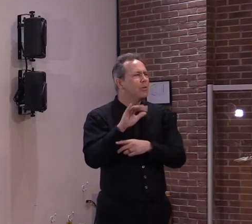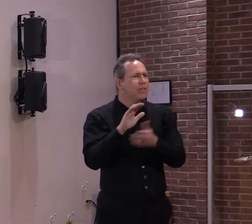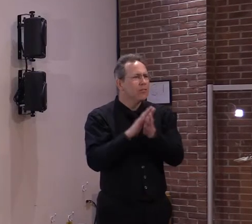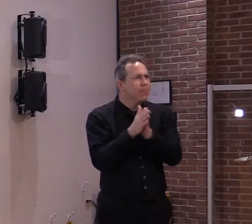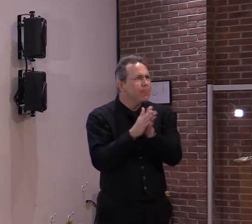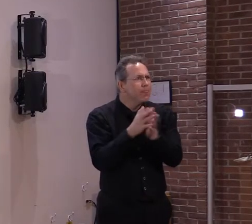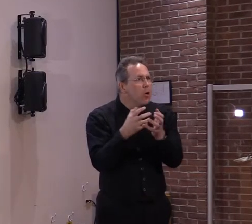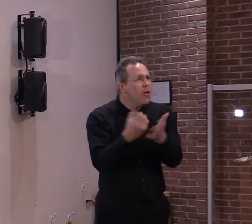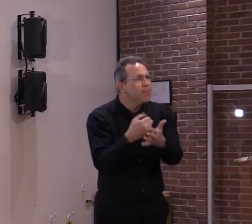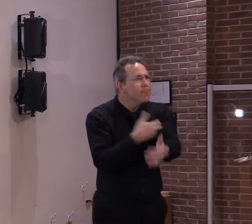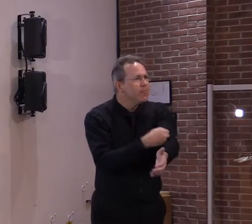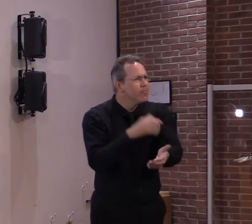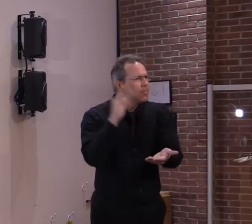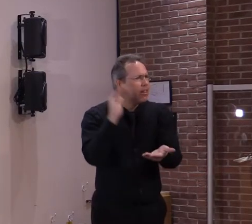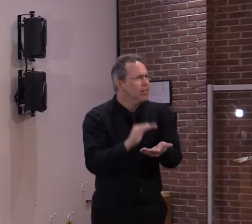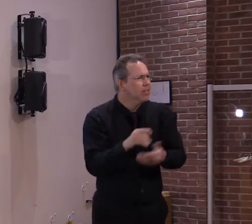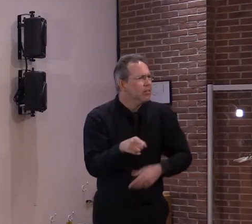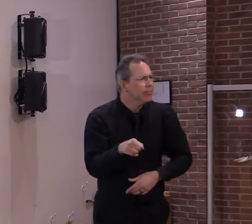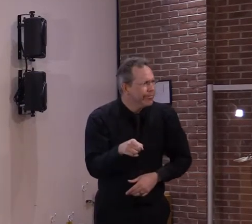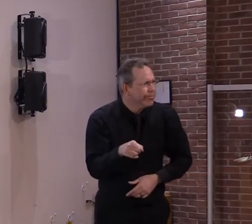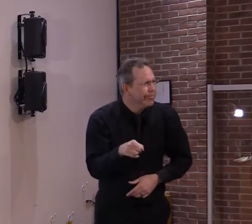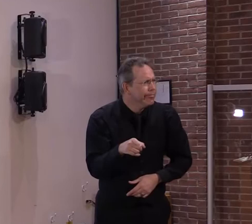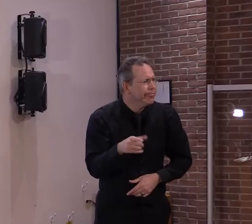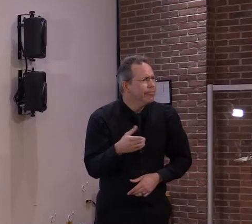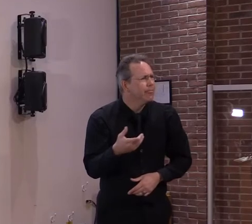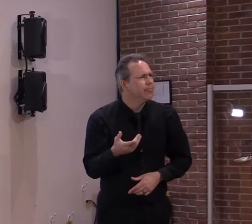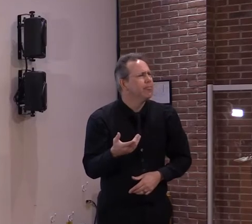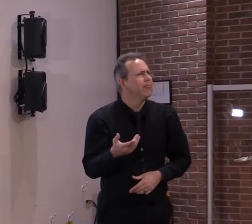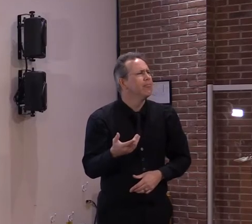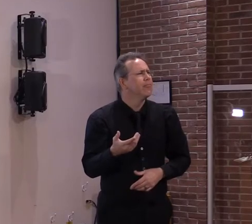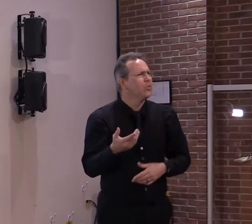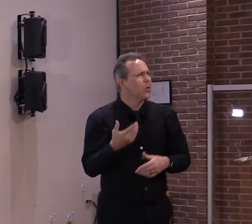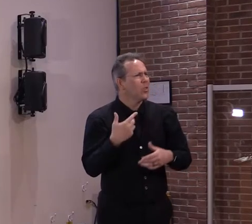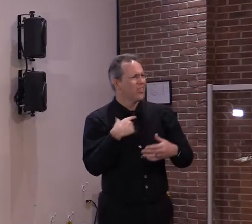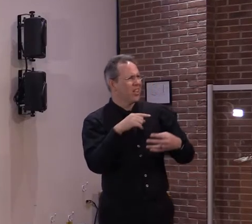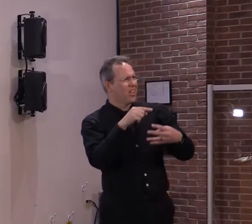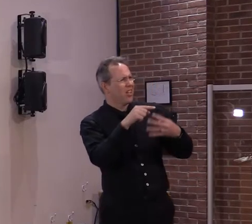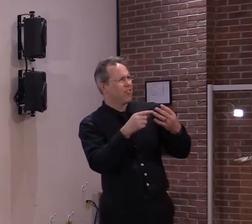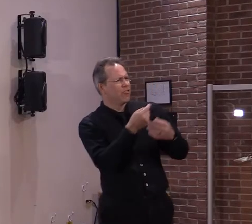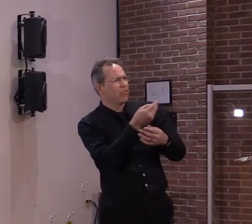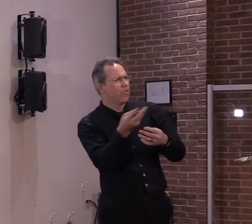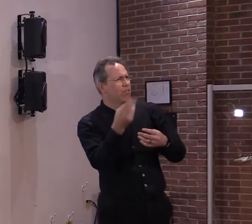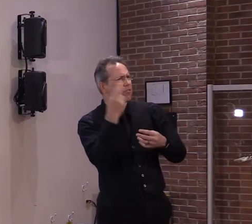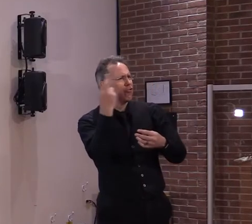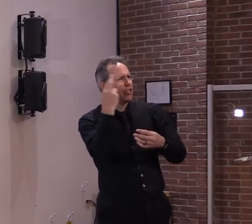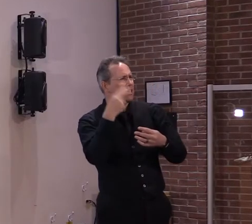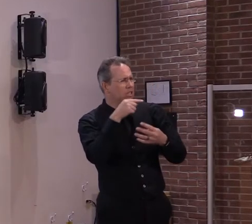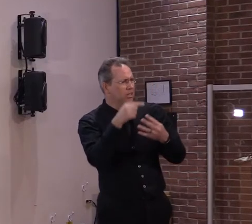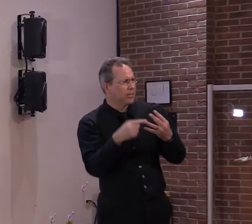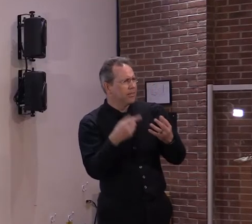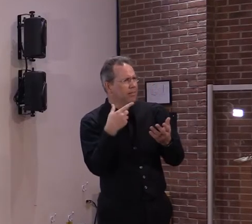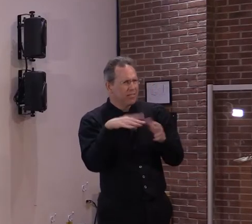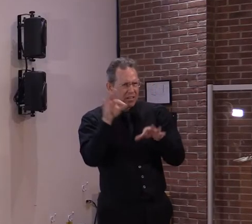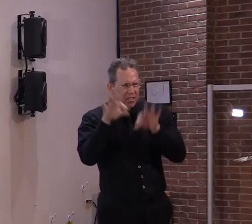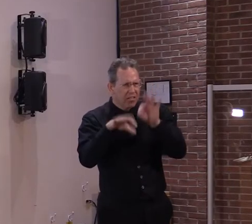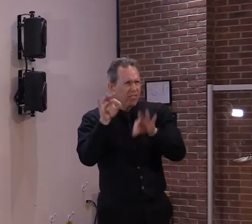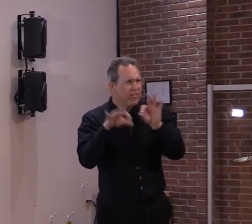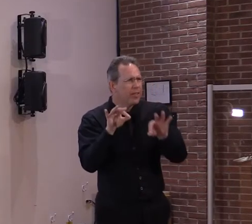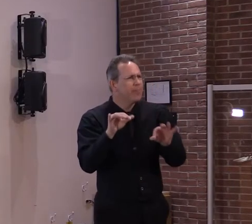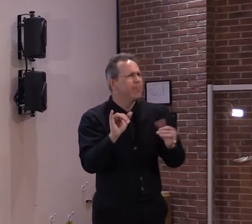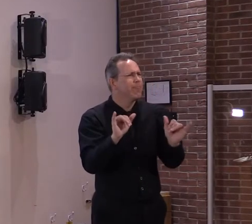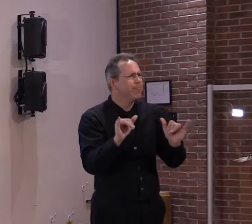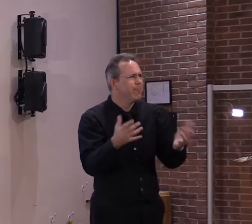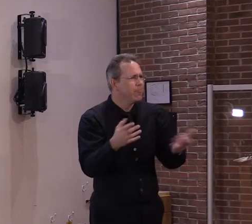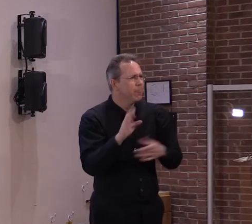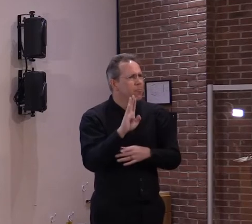should. So we had all those statistical pieces of data. A part of your question was, you know, what were we doing all